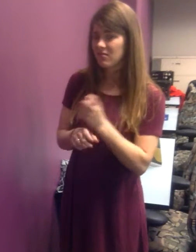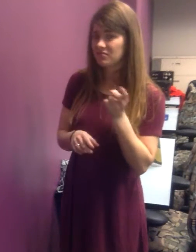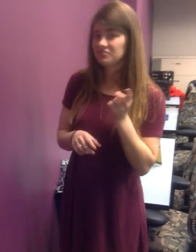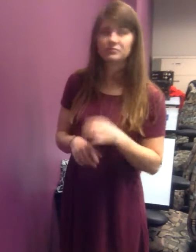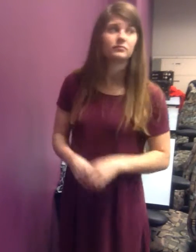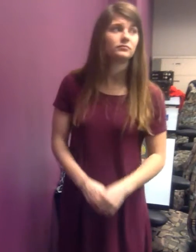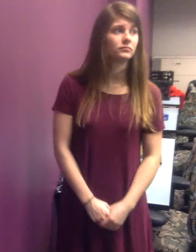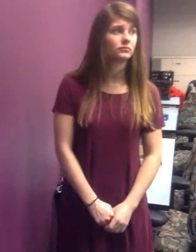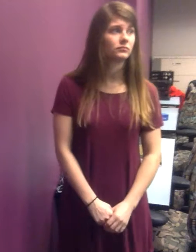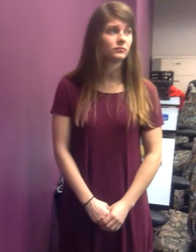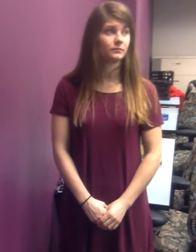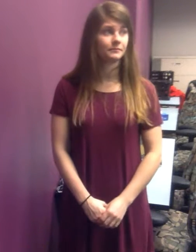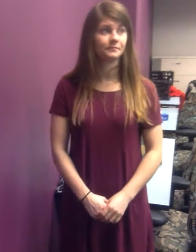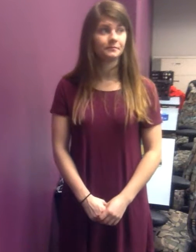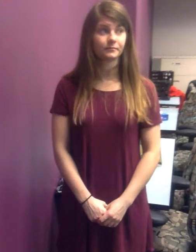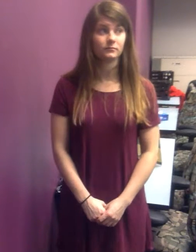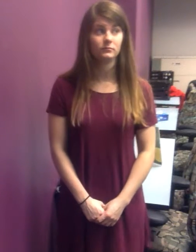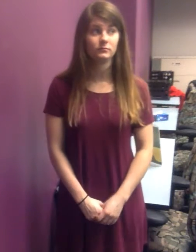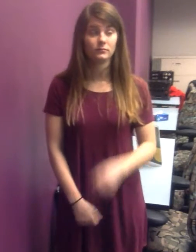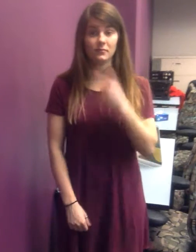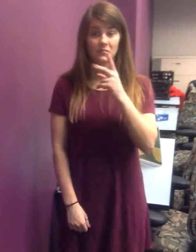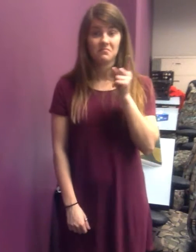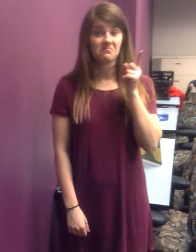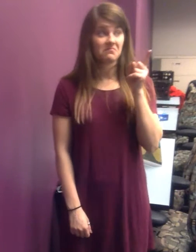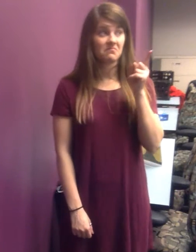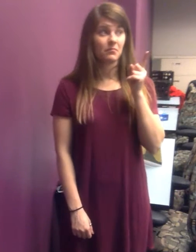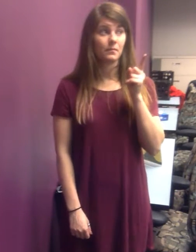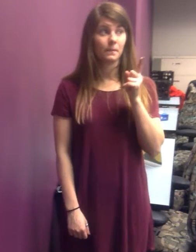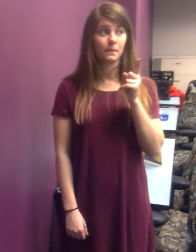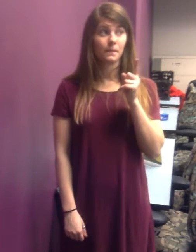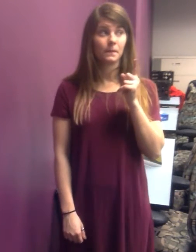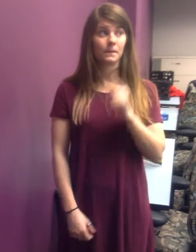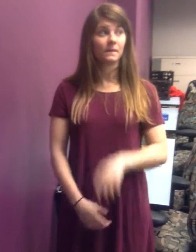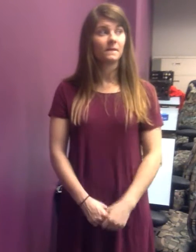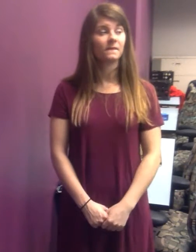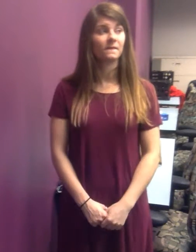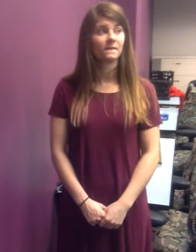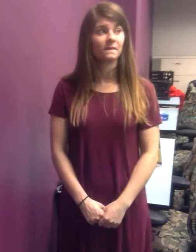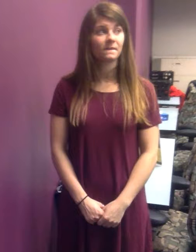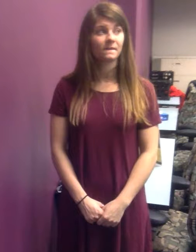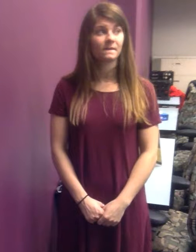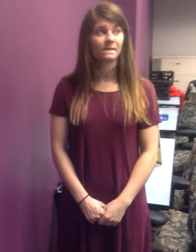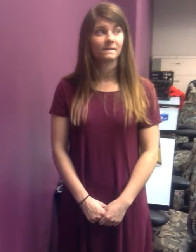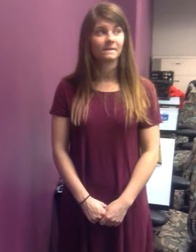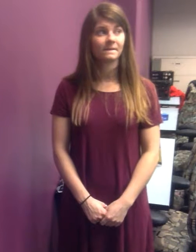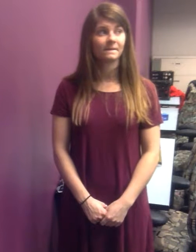shelter themselves from whatever they're told to do under the direction of coercion. One thing we changed with AFP is we now have an army too. And we can do calls